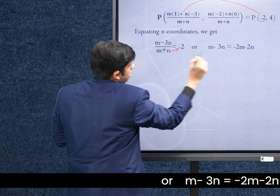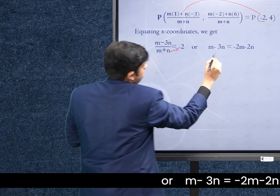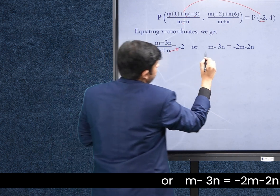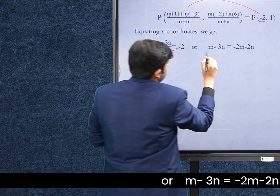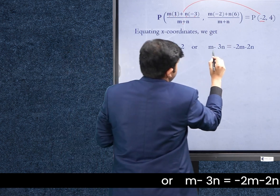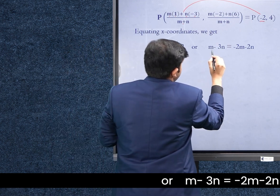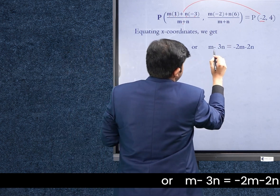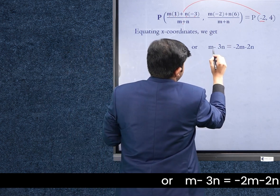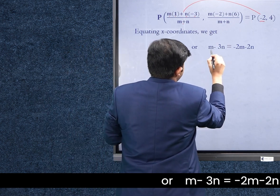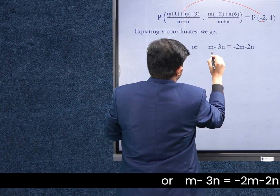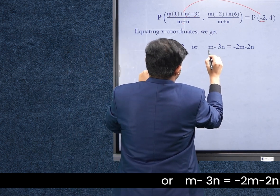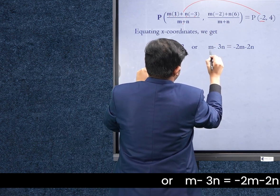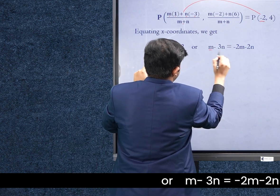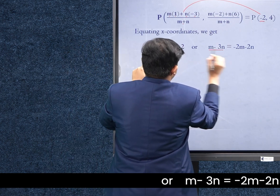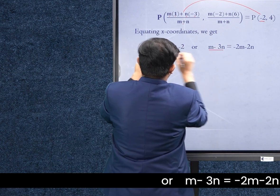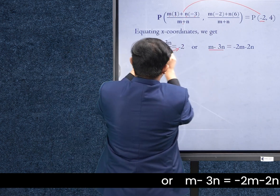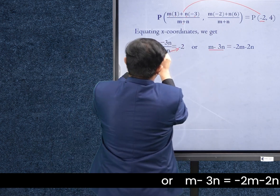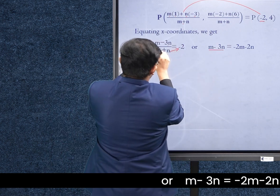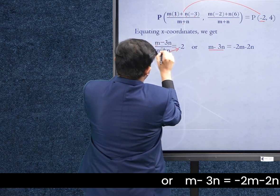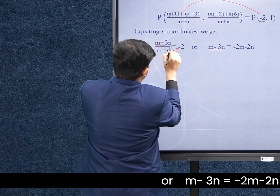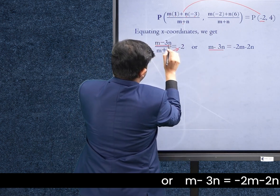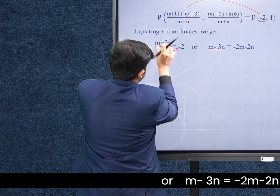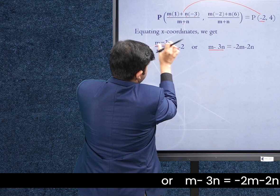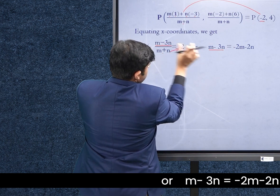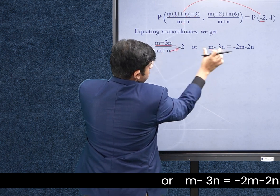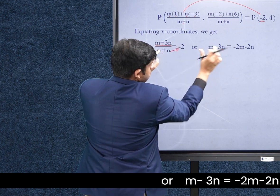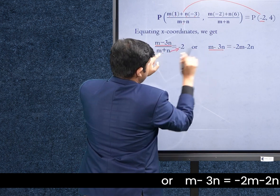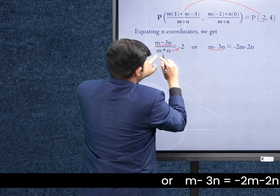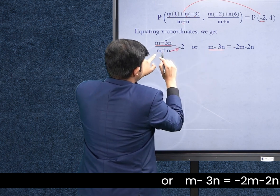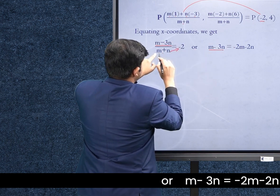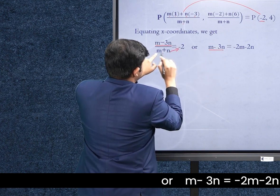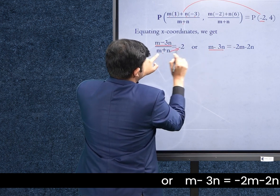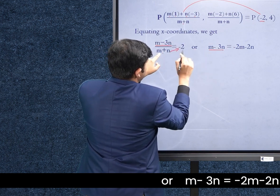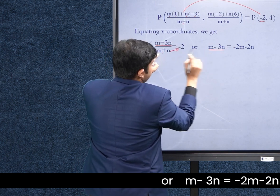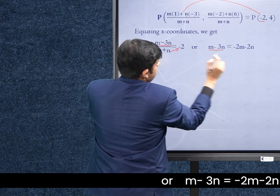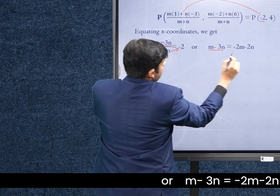Or m minus 3n is equal to minus 2m minus 2n.